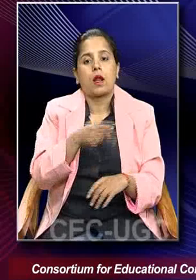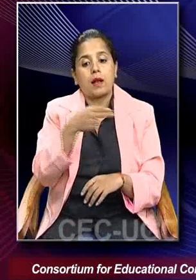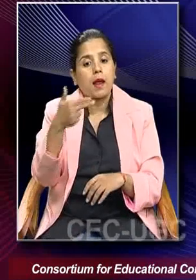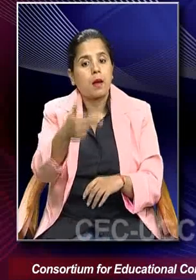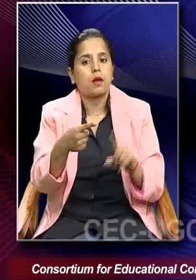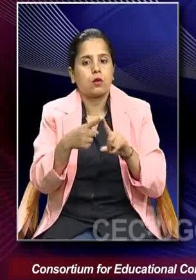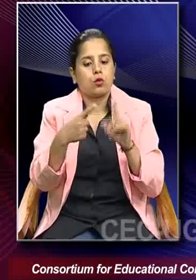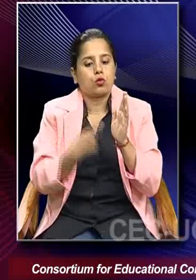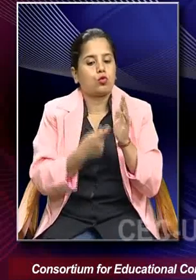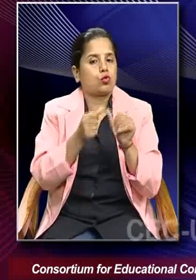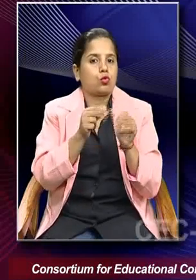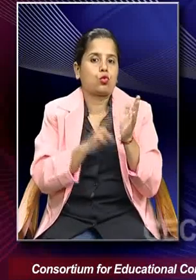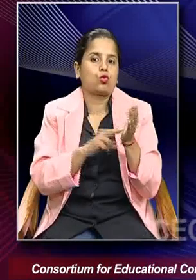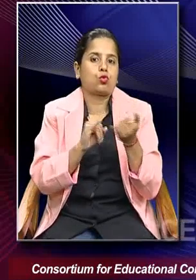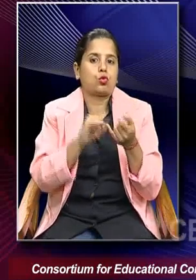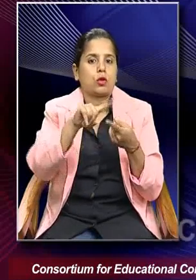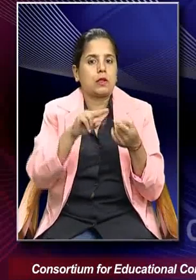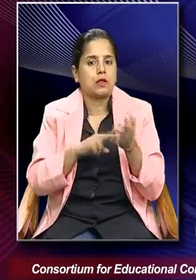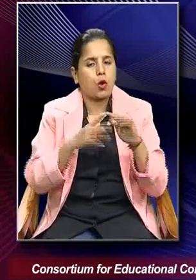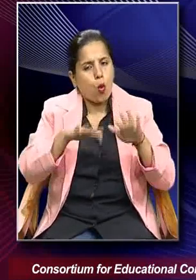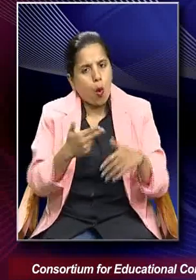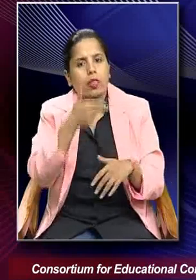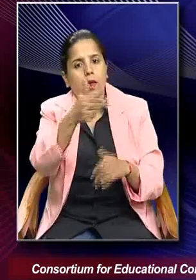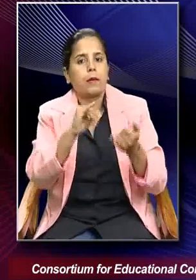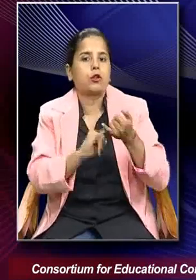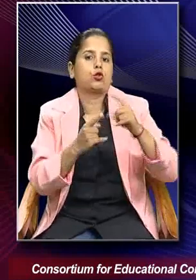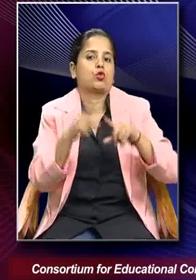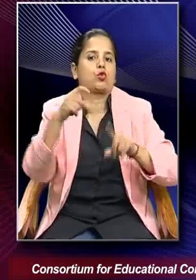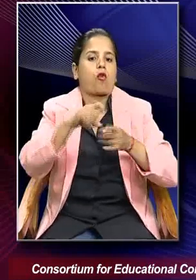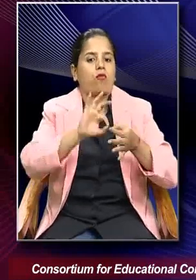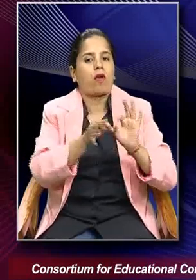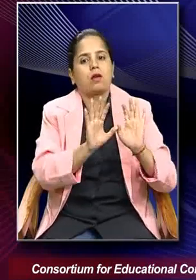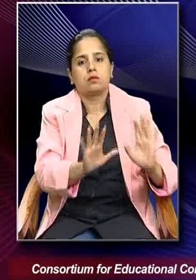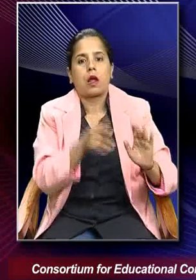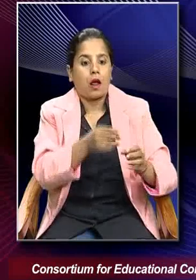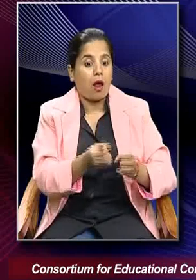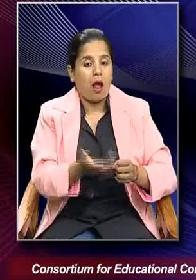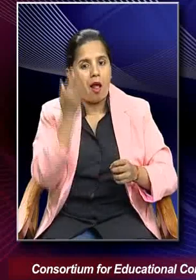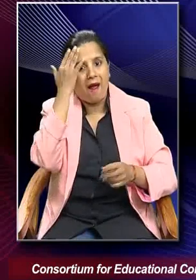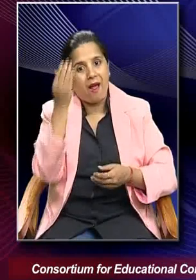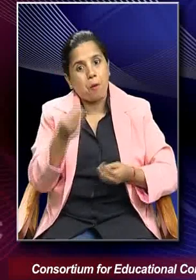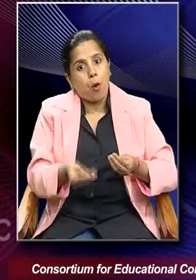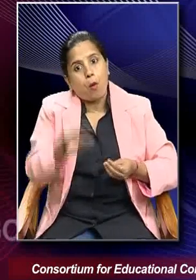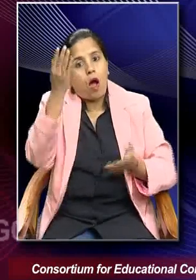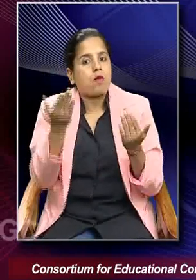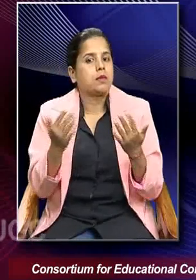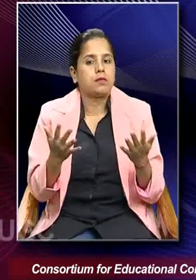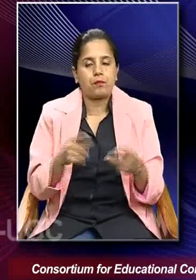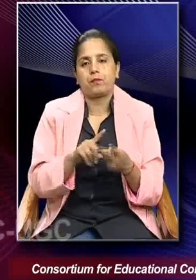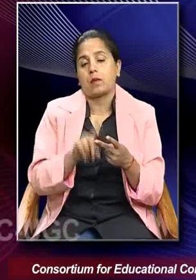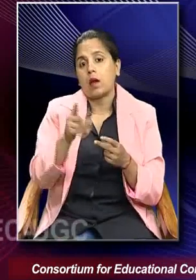transient, or you can call them as stock. However, the other resources such as